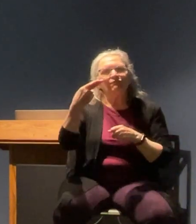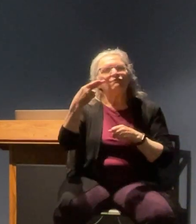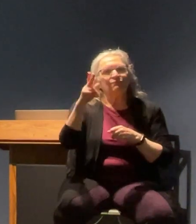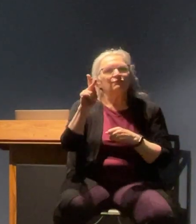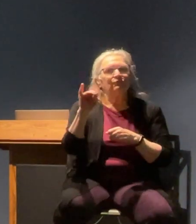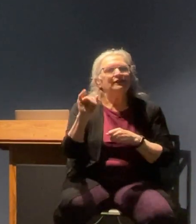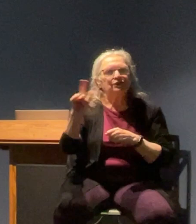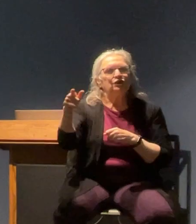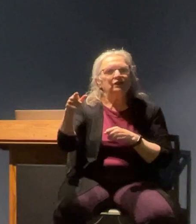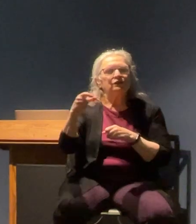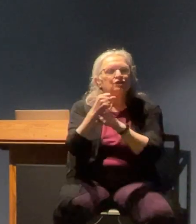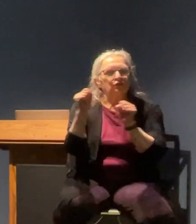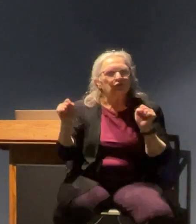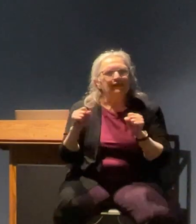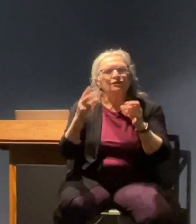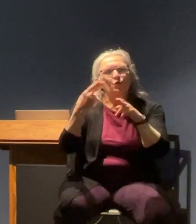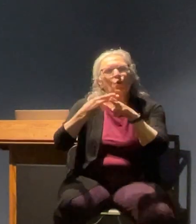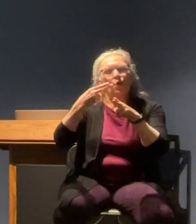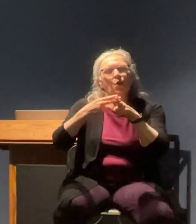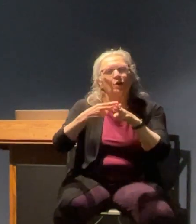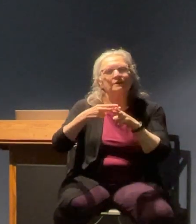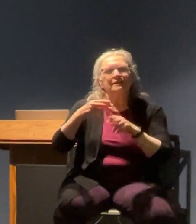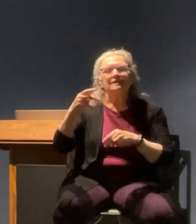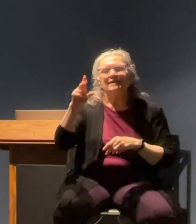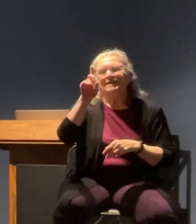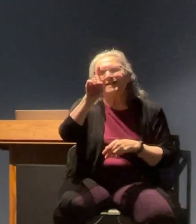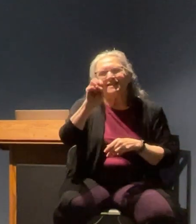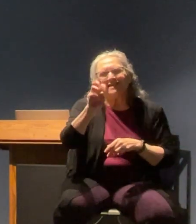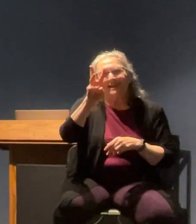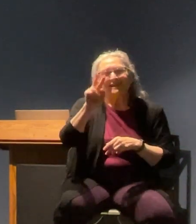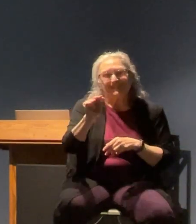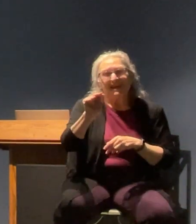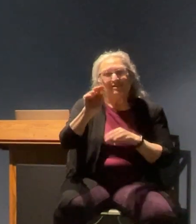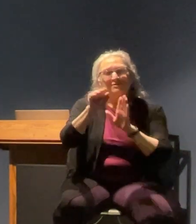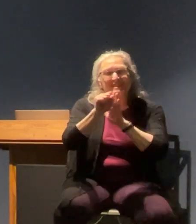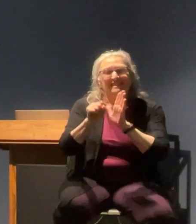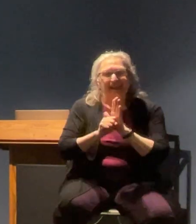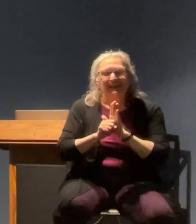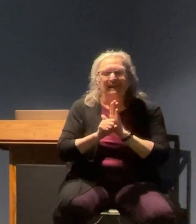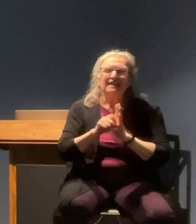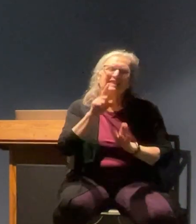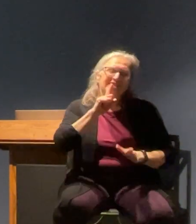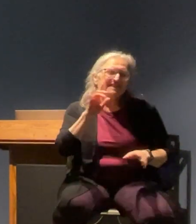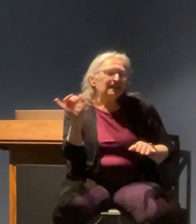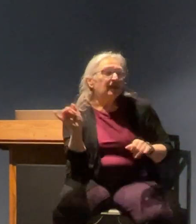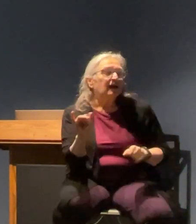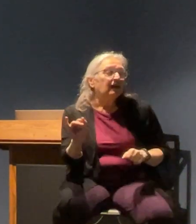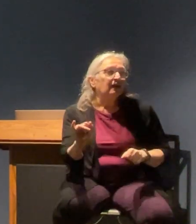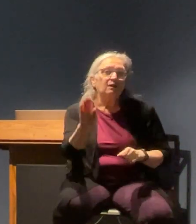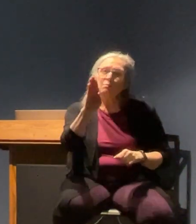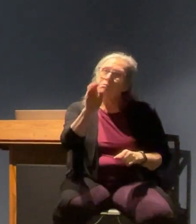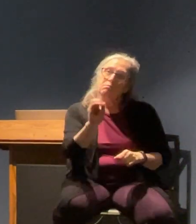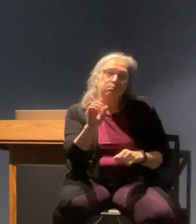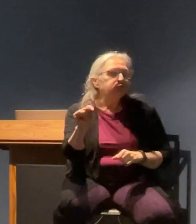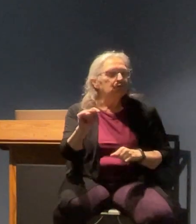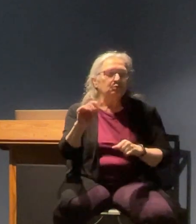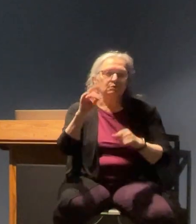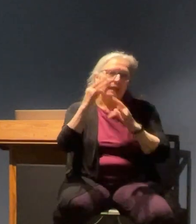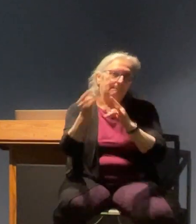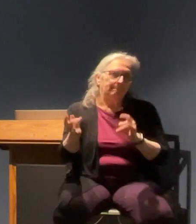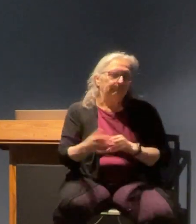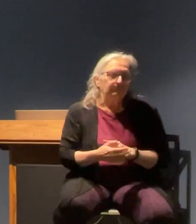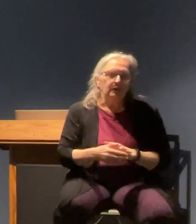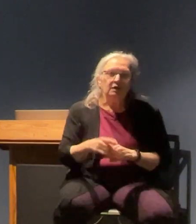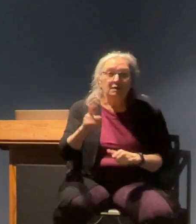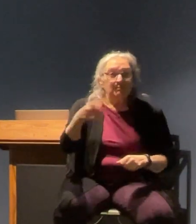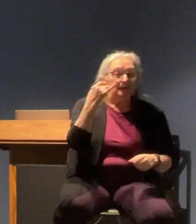And you go to what we call downstate, which is a reception. And it's really like a boot camp process, right? So imagine coming from Rikers Island or Westchester County